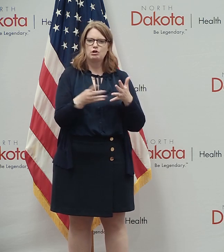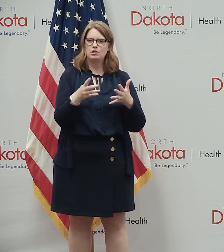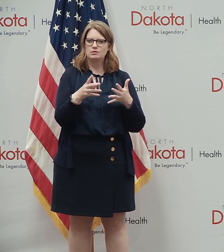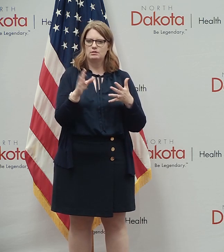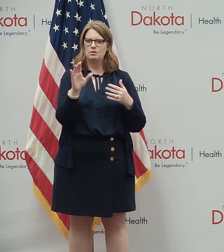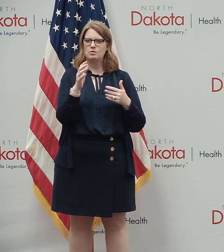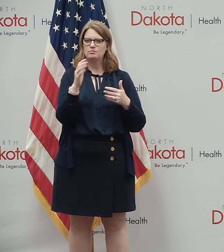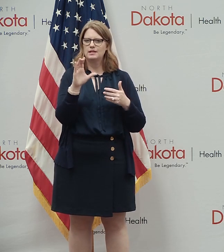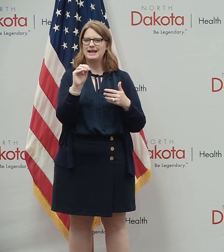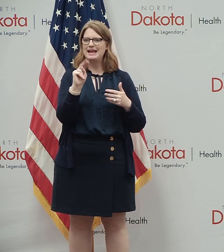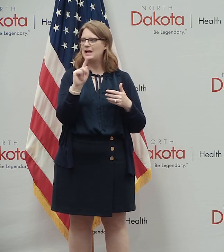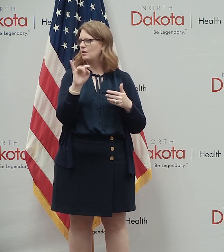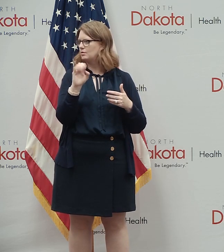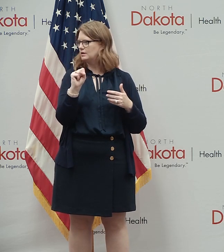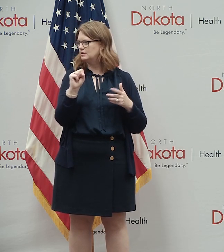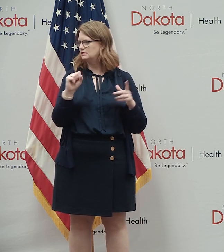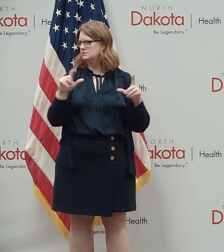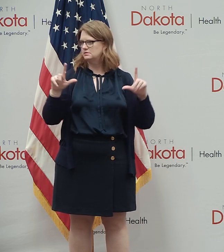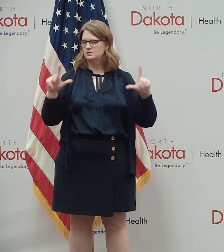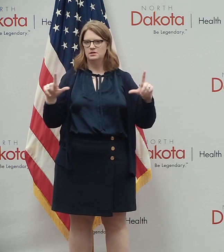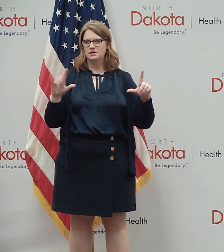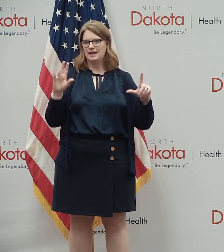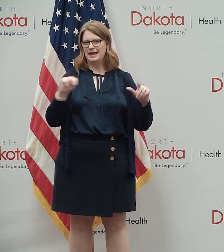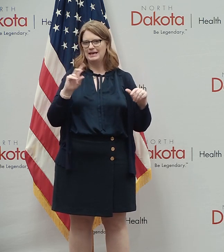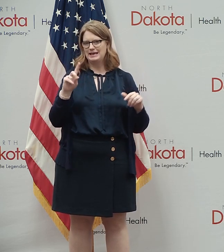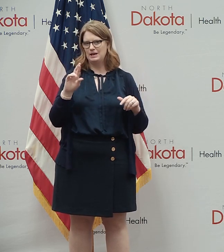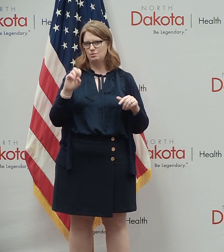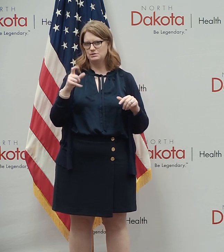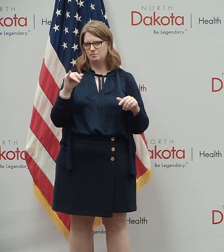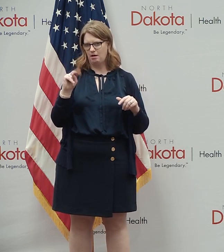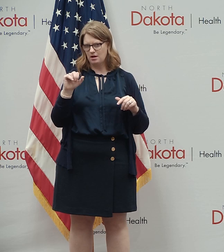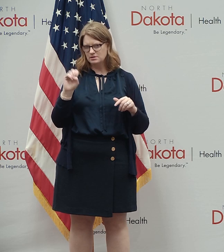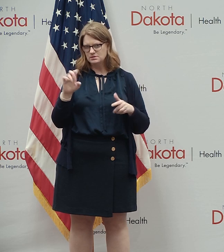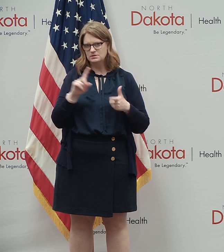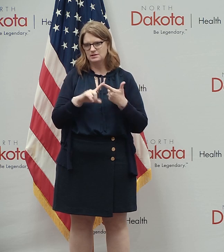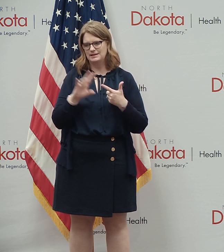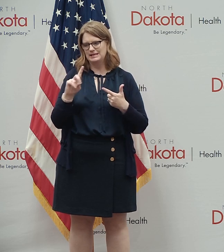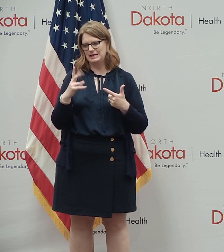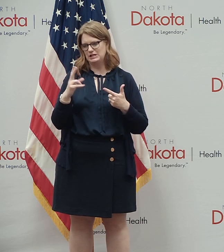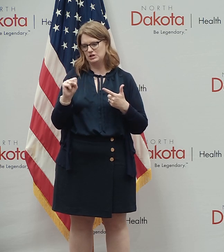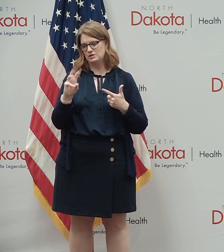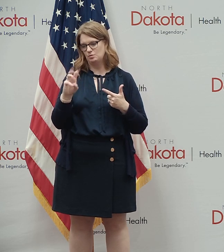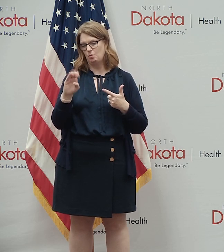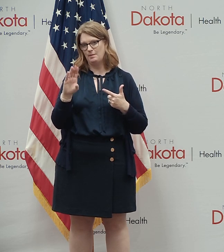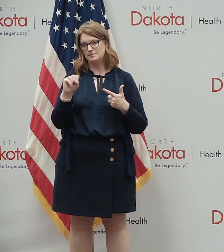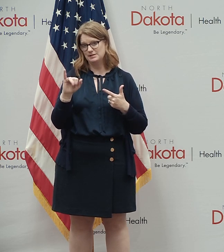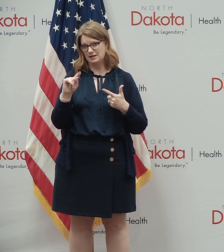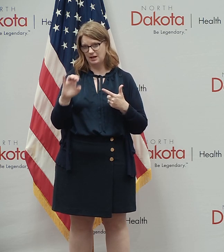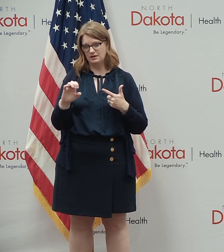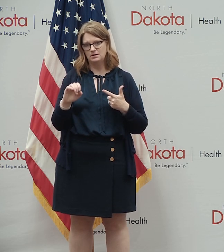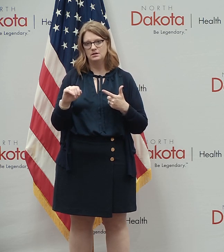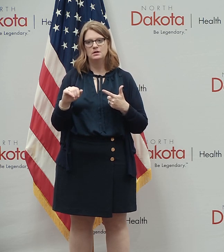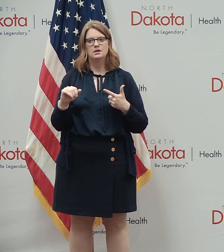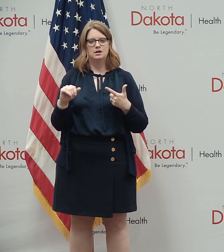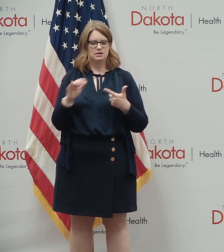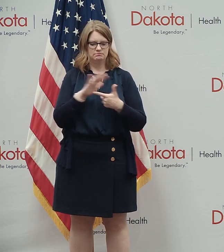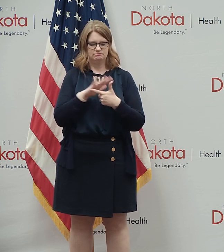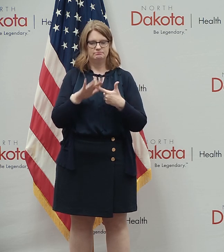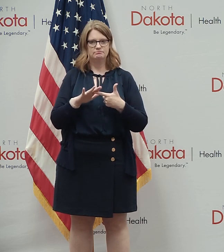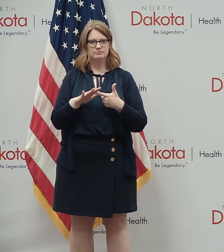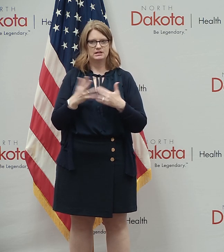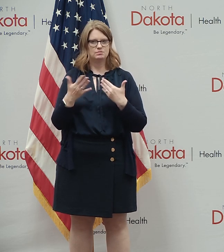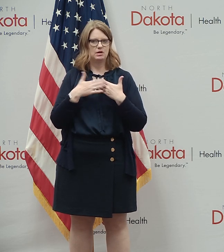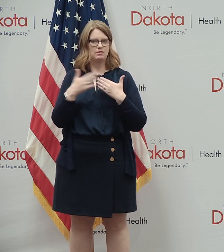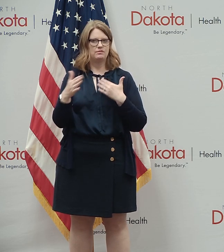counties both on ND Response and on the DHS website. We will, as we go forward here with the